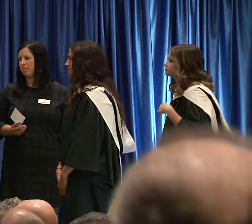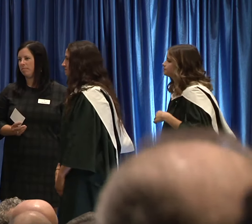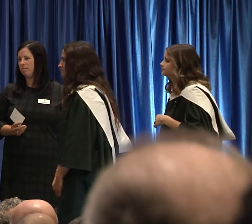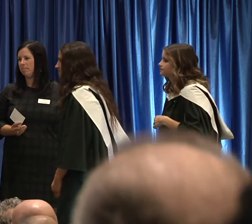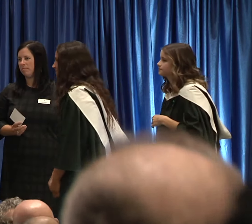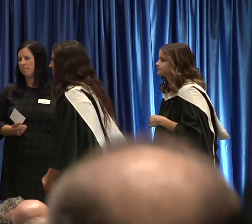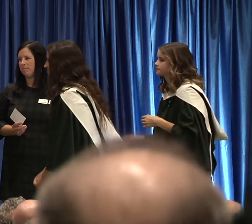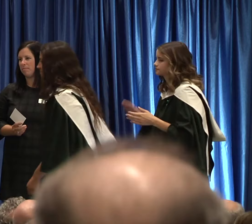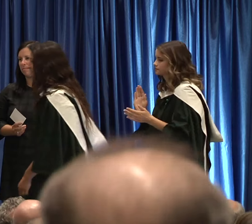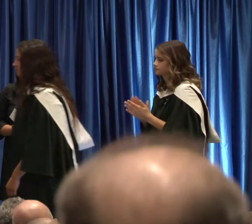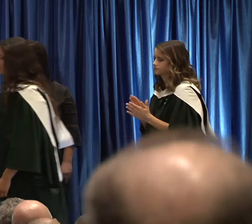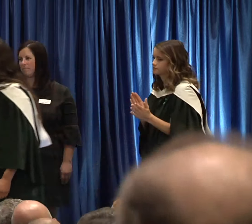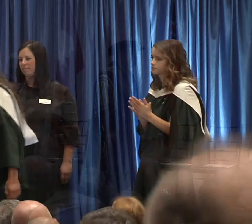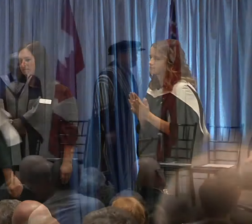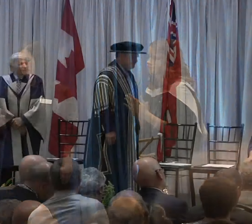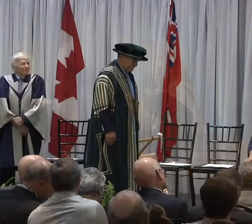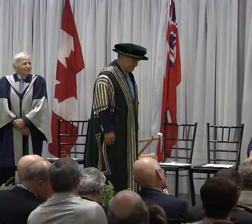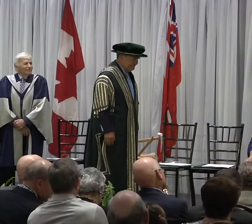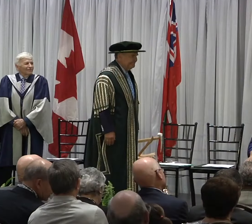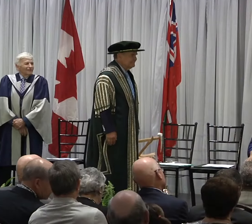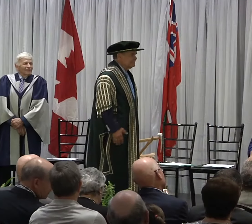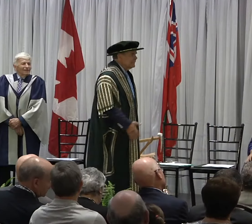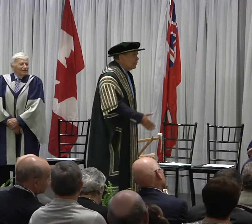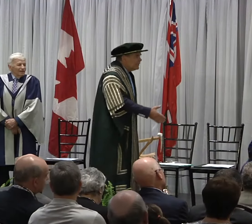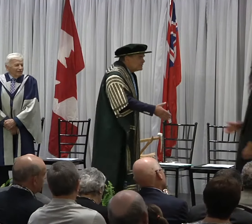Sarah Marie Tax.